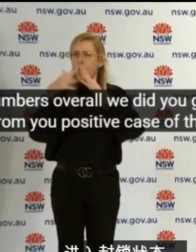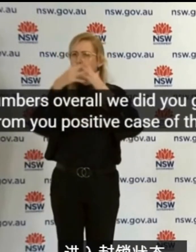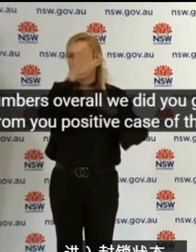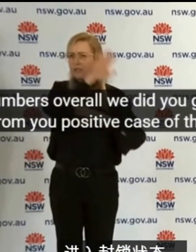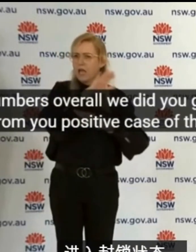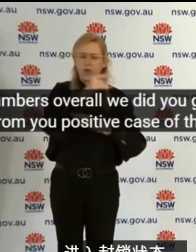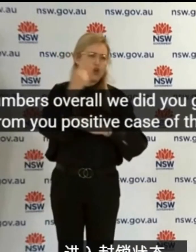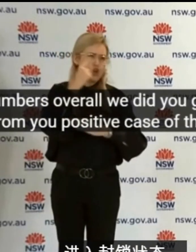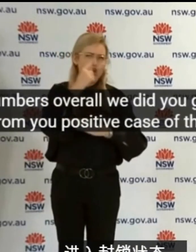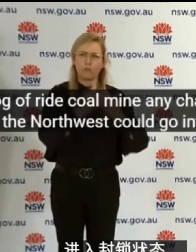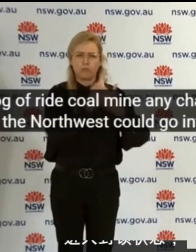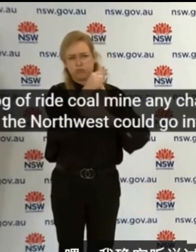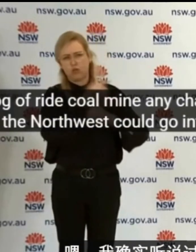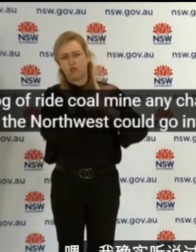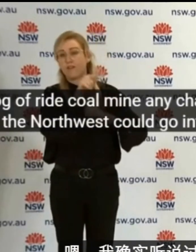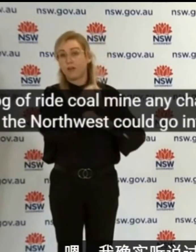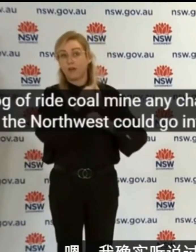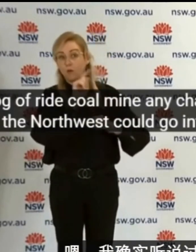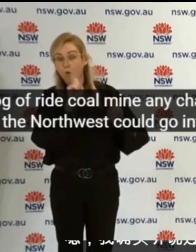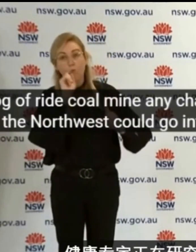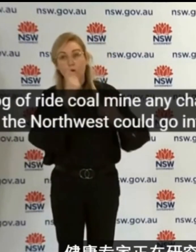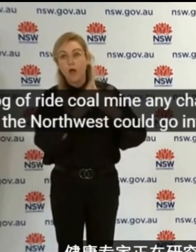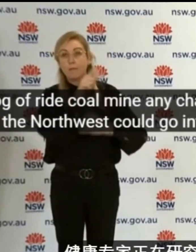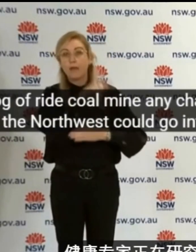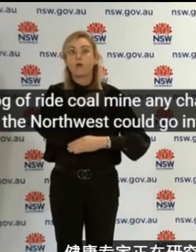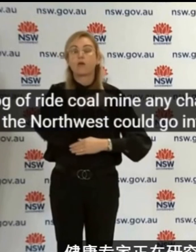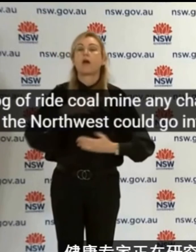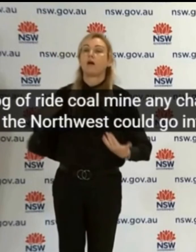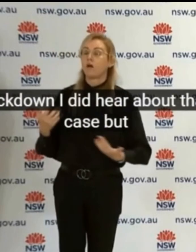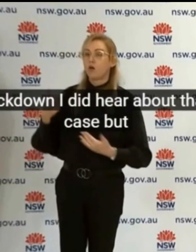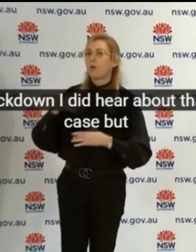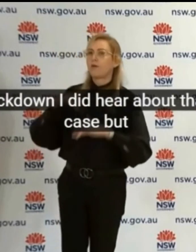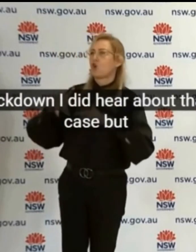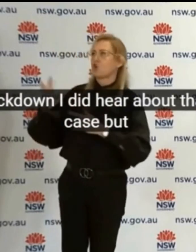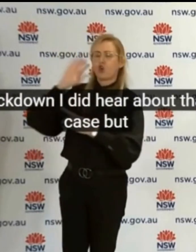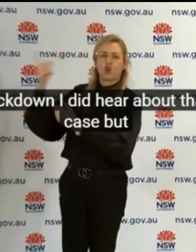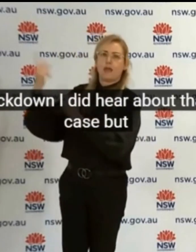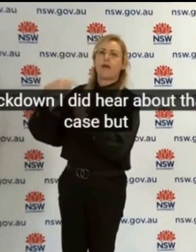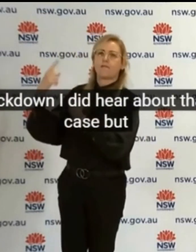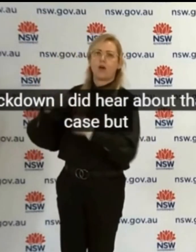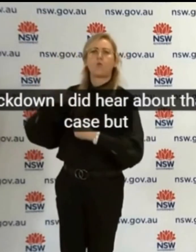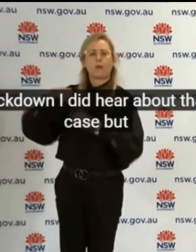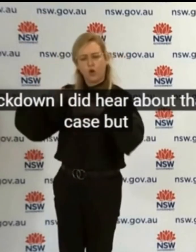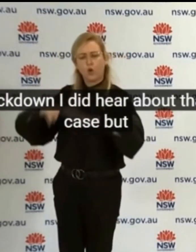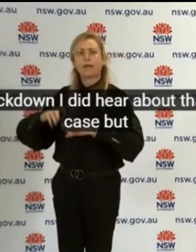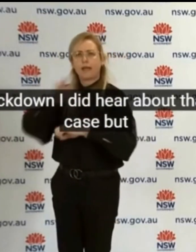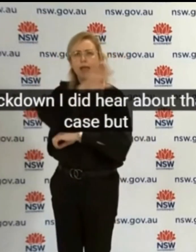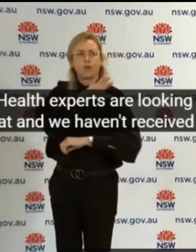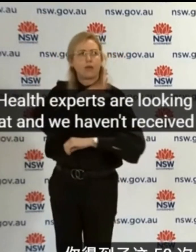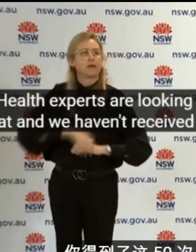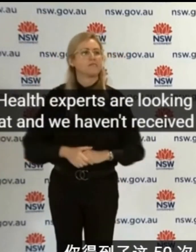I did hear about that case, but health experts are looking at that, and we haven't received any advice to that yet. Where did you get this